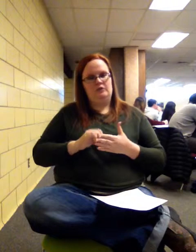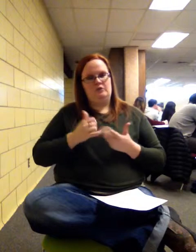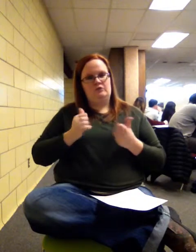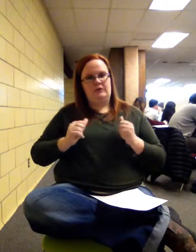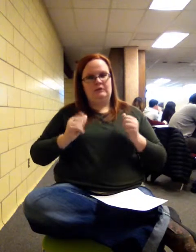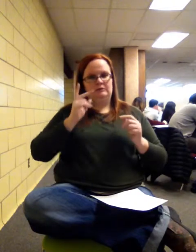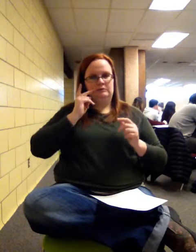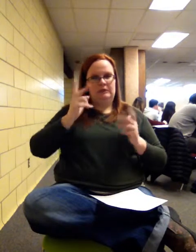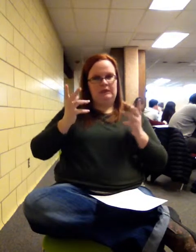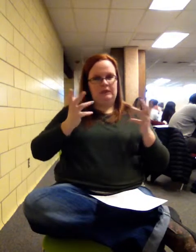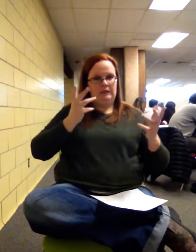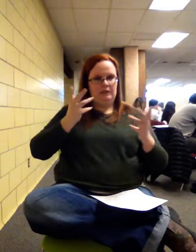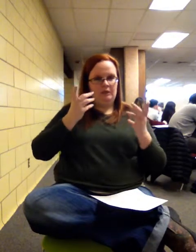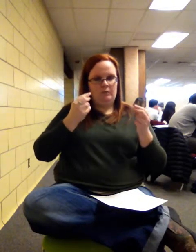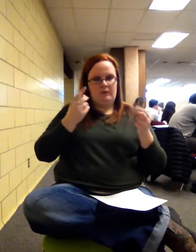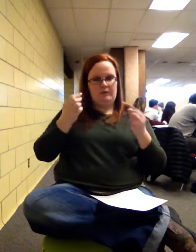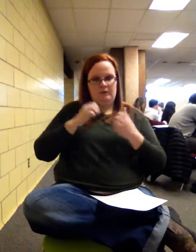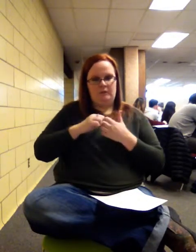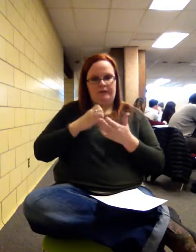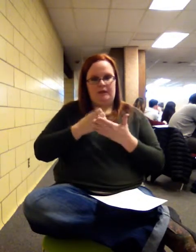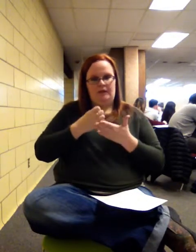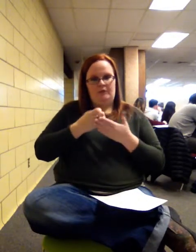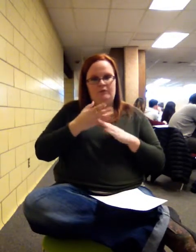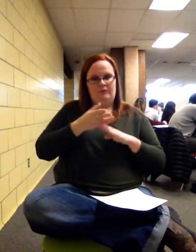that really does to the economy to see, before they make their next move.